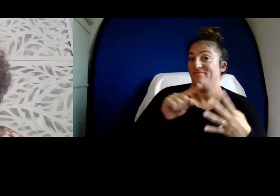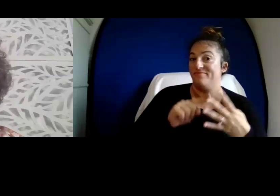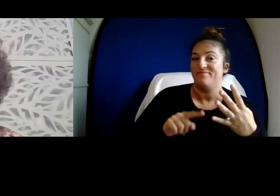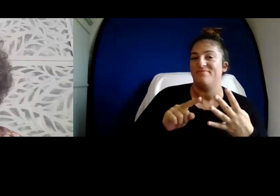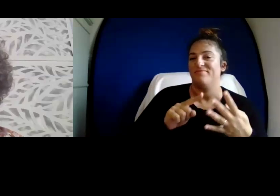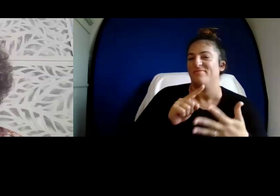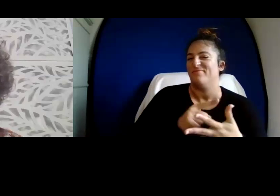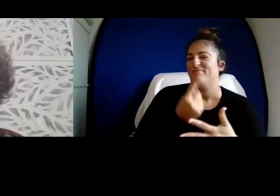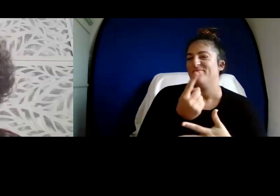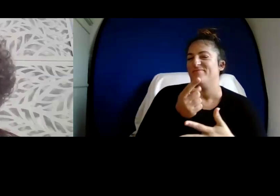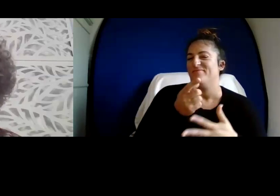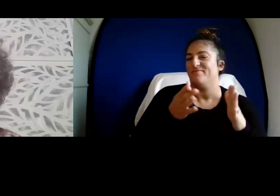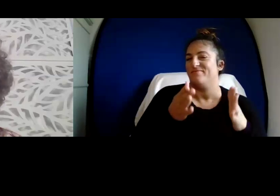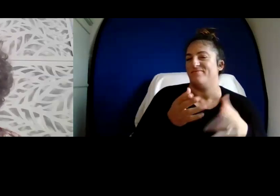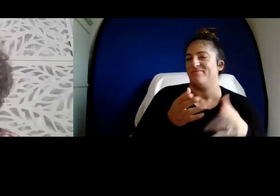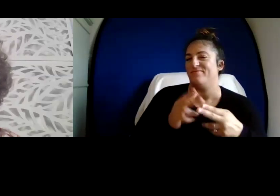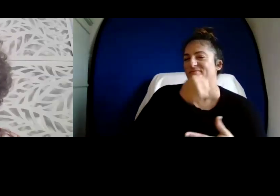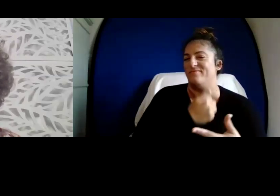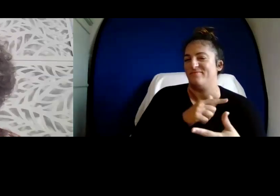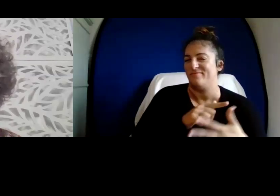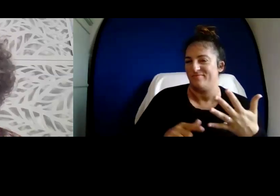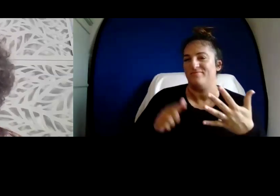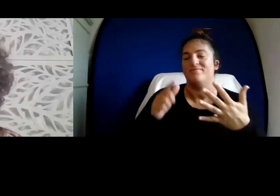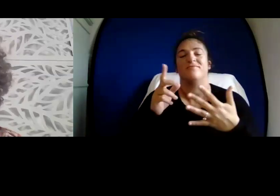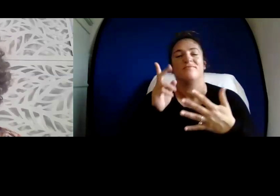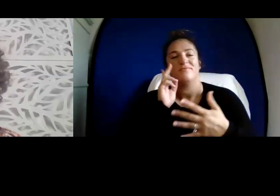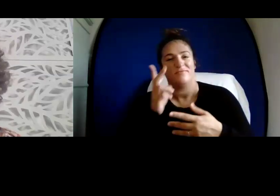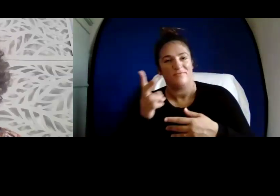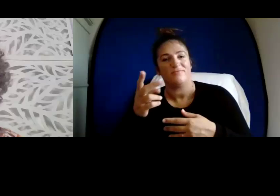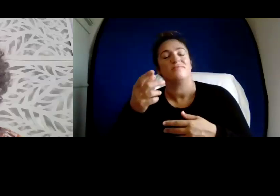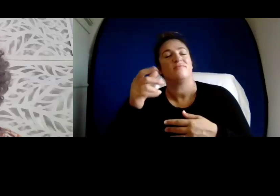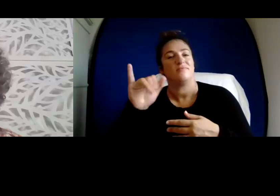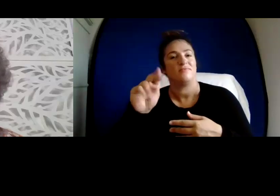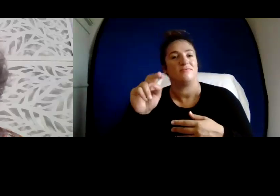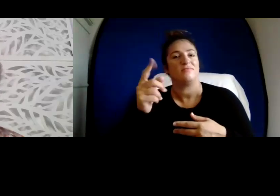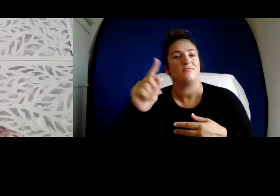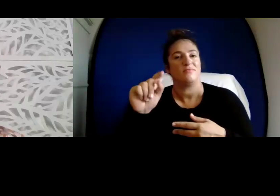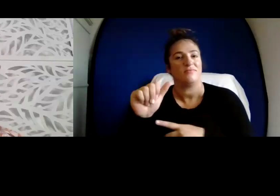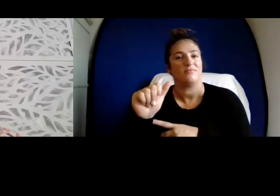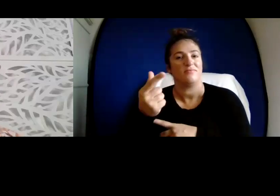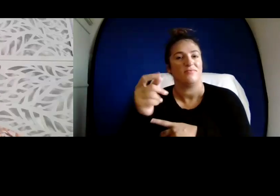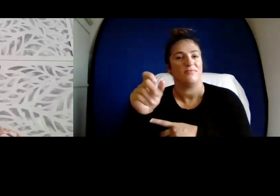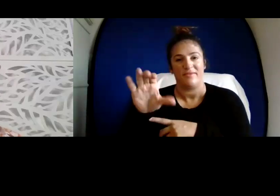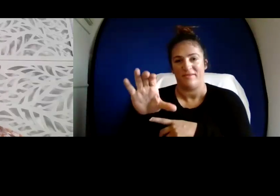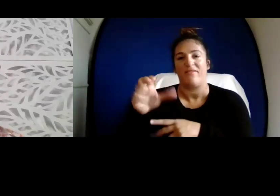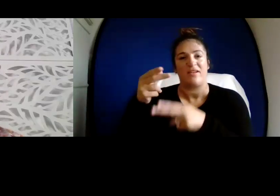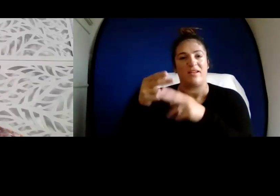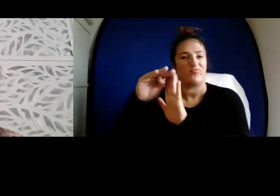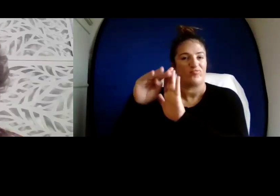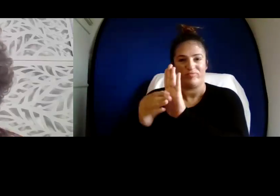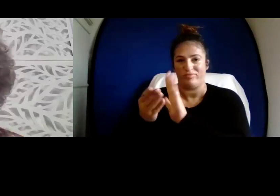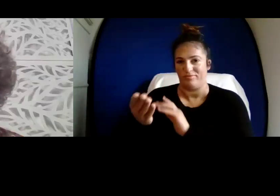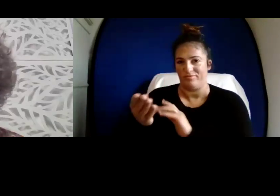more about those on our, you'll see those same names on our infographic as well. So find out about equity and equality from